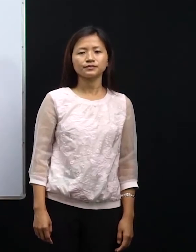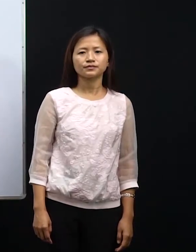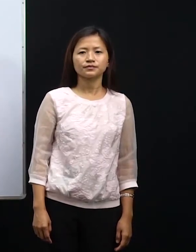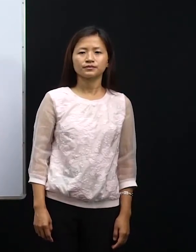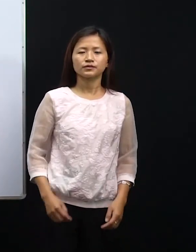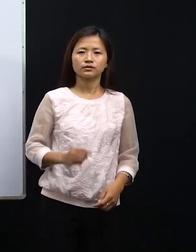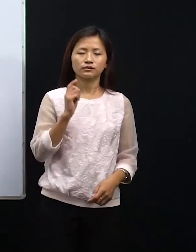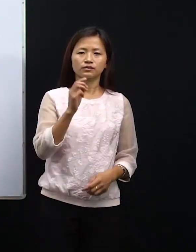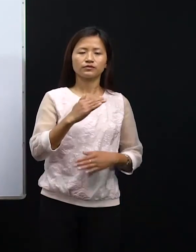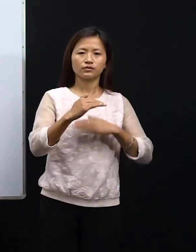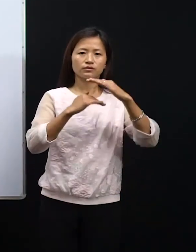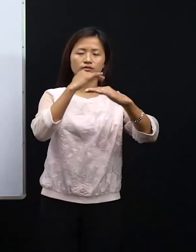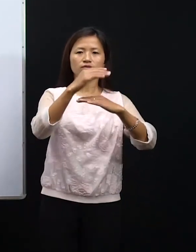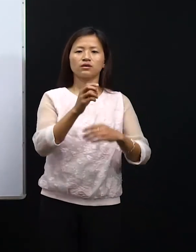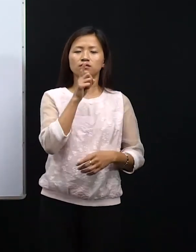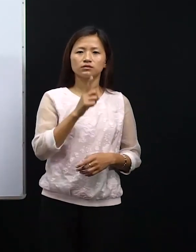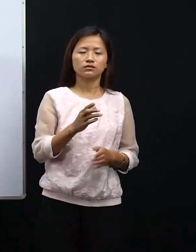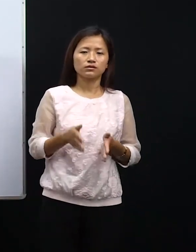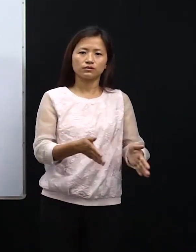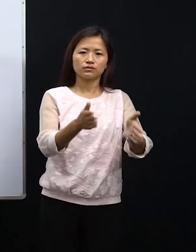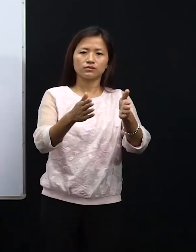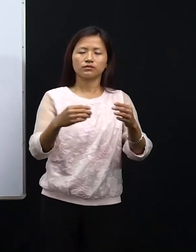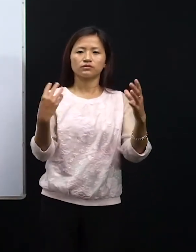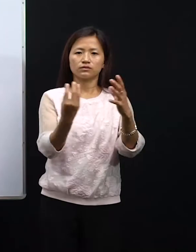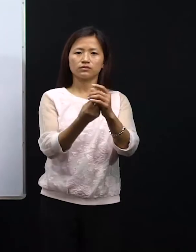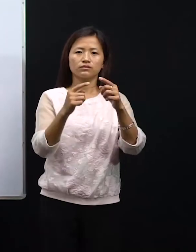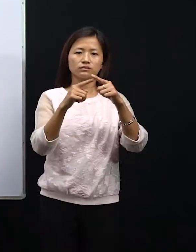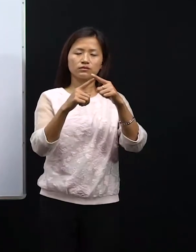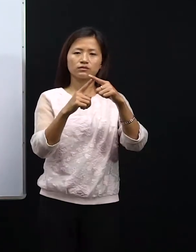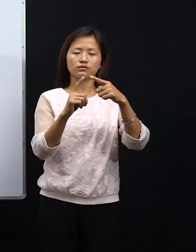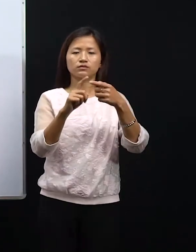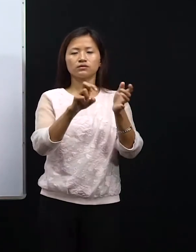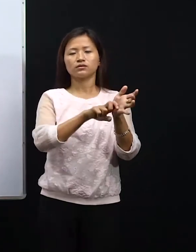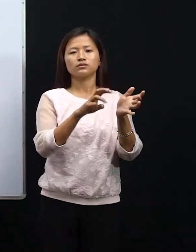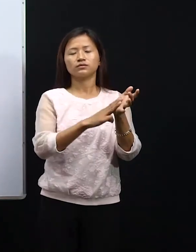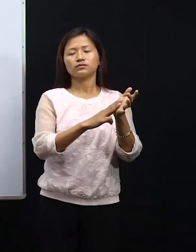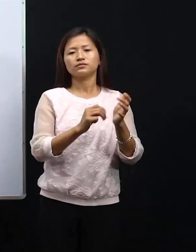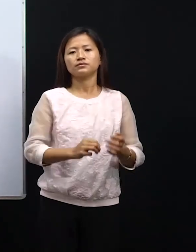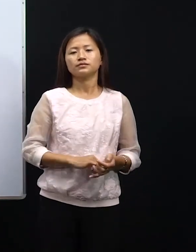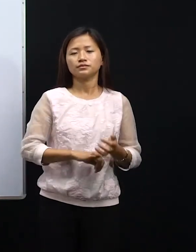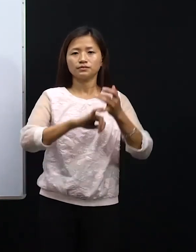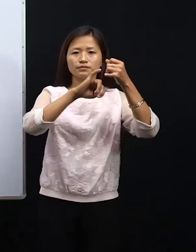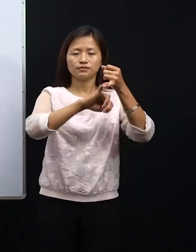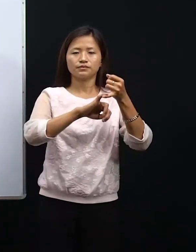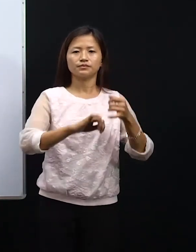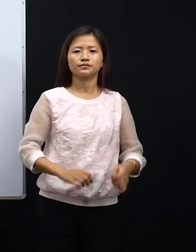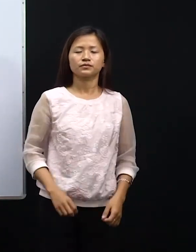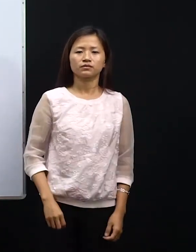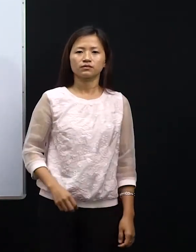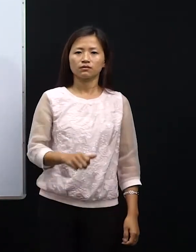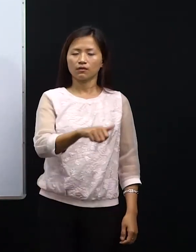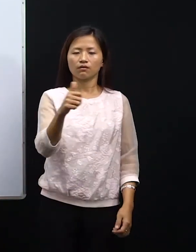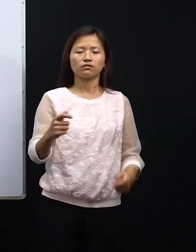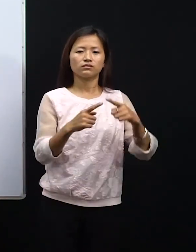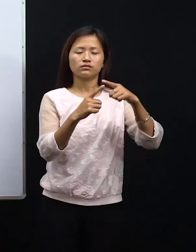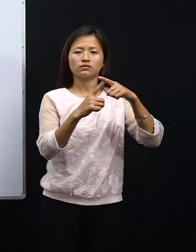you'll have to arrange them in such a way that the same terms are together. Alright, so let's start with this. No other term here, so it will